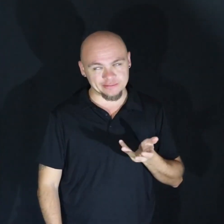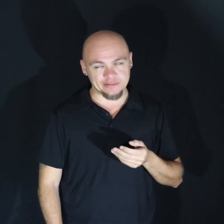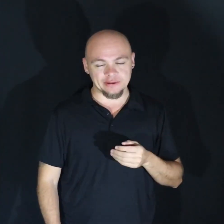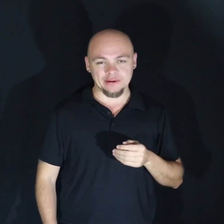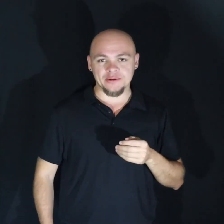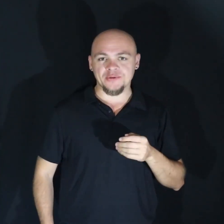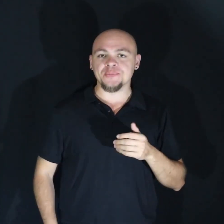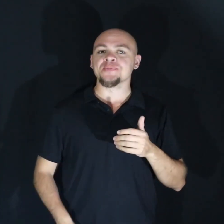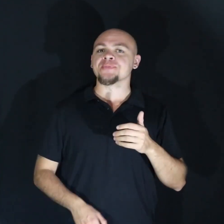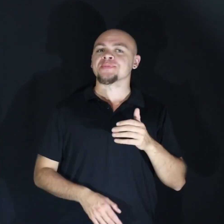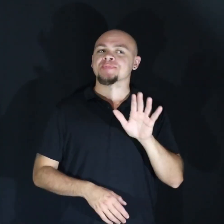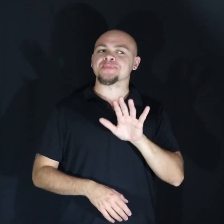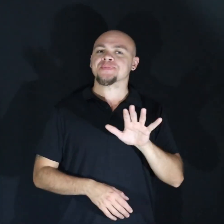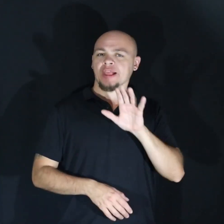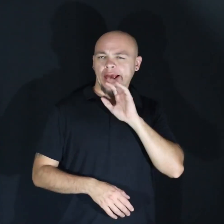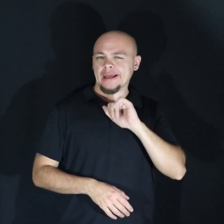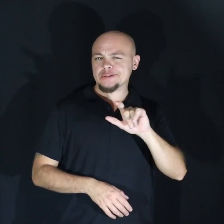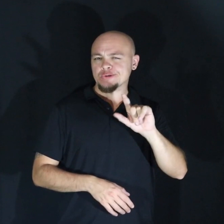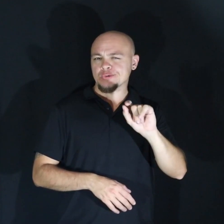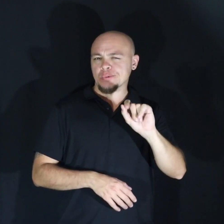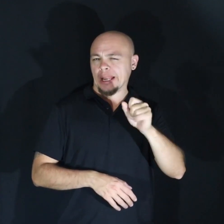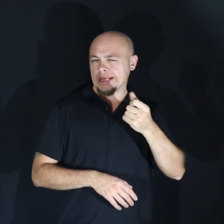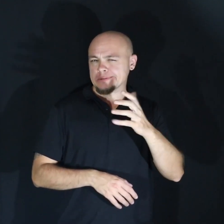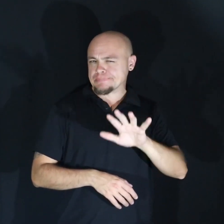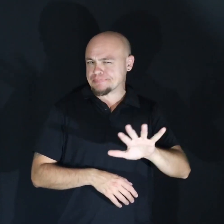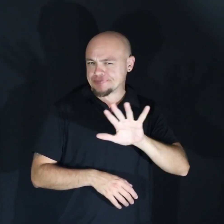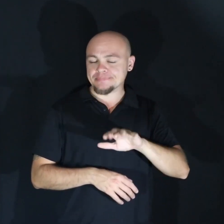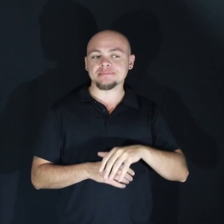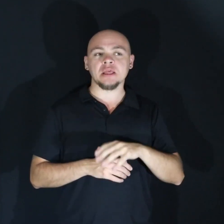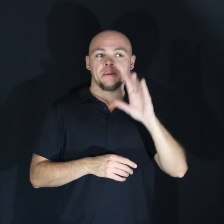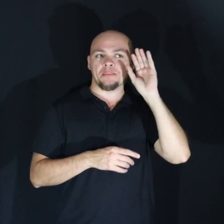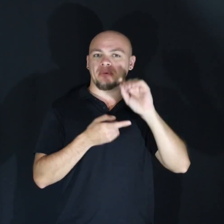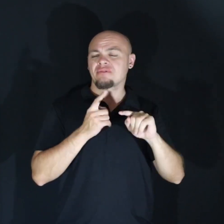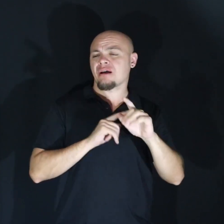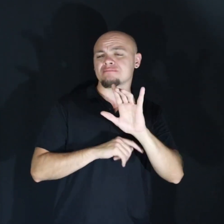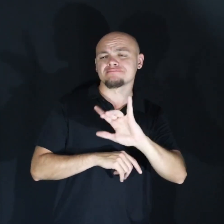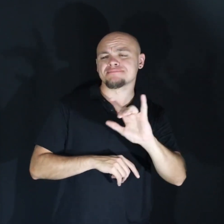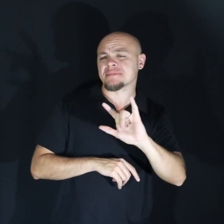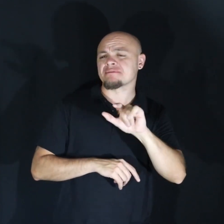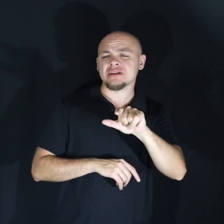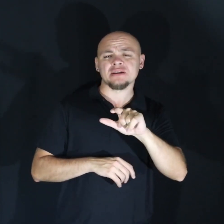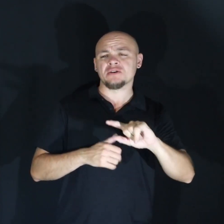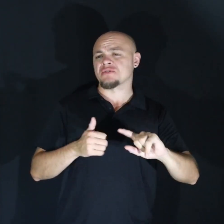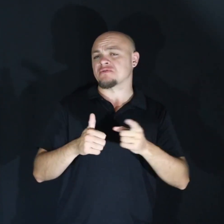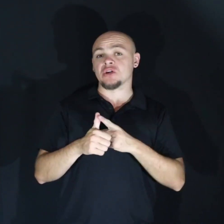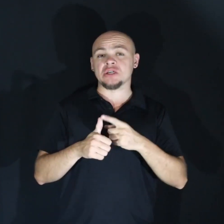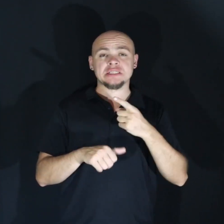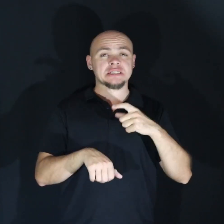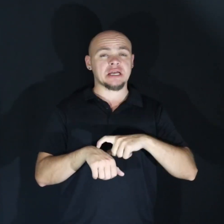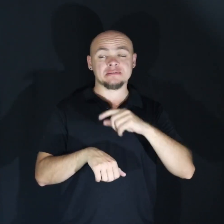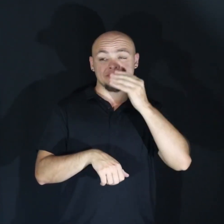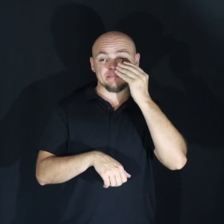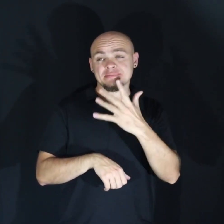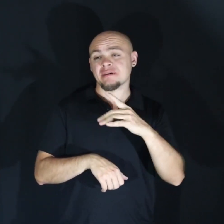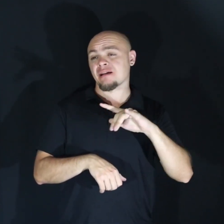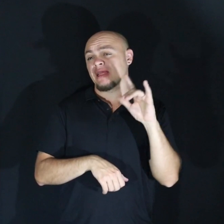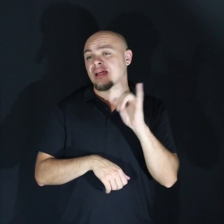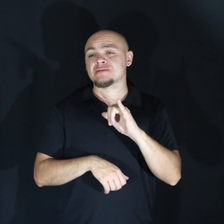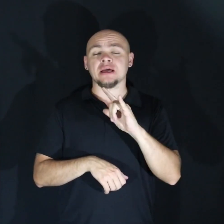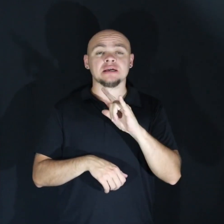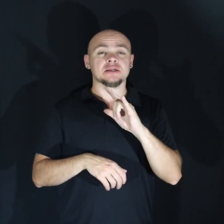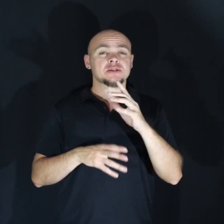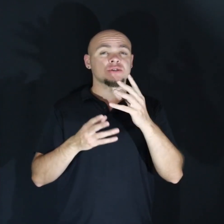In my early 20s, my boyfriend at the time told me he loved me for the very first time, and he kissed me